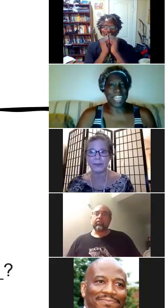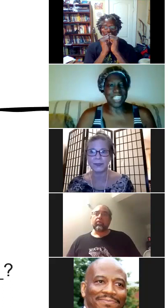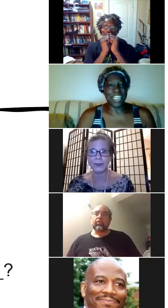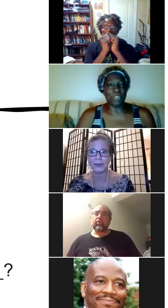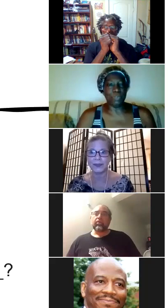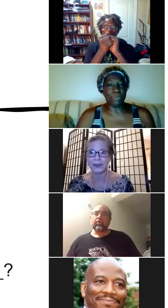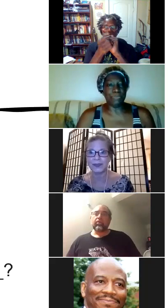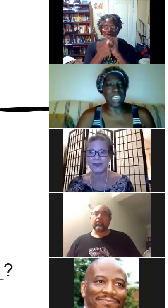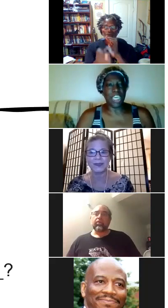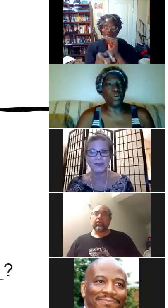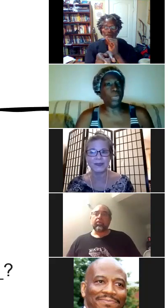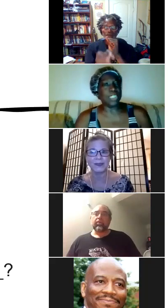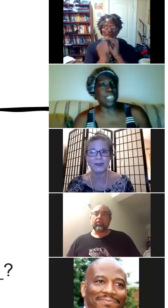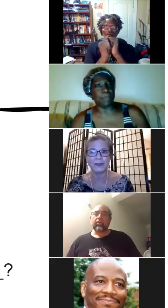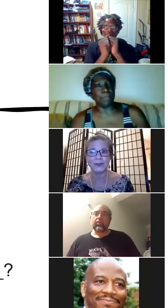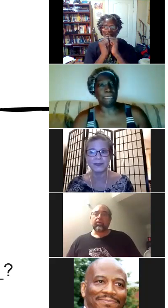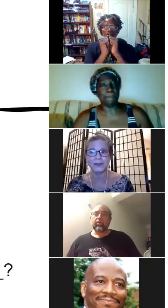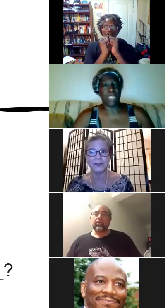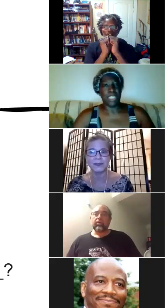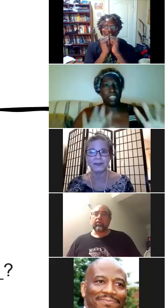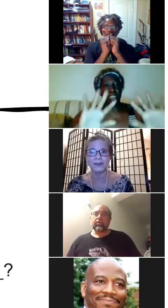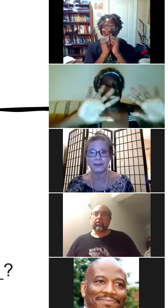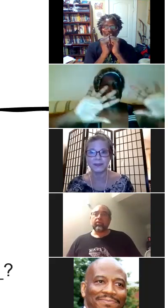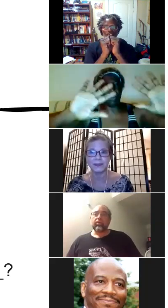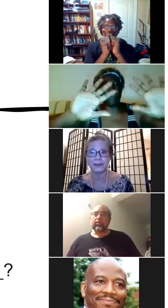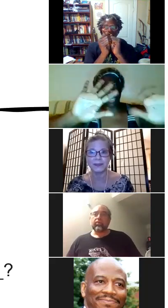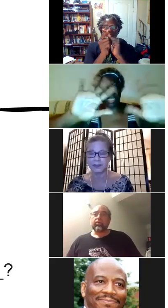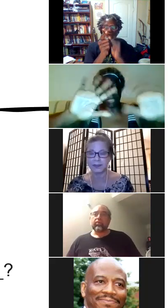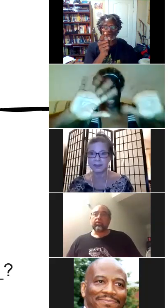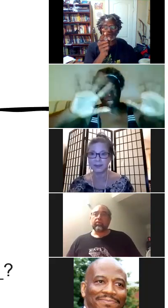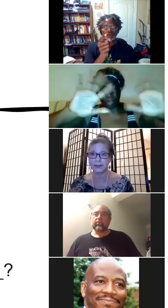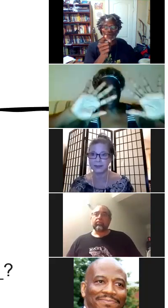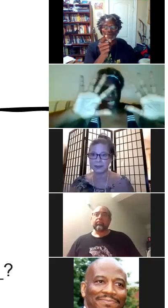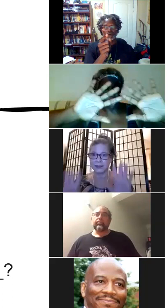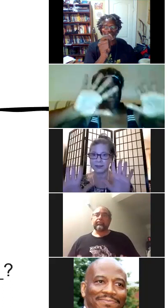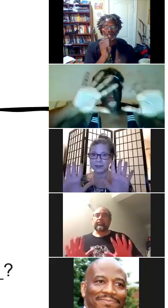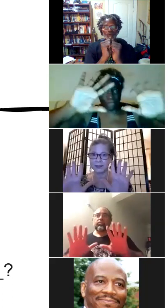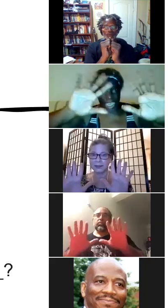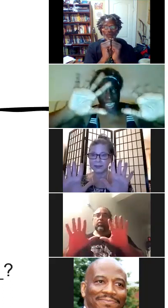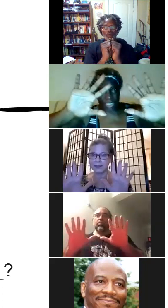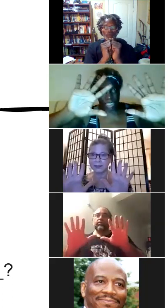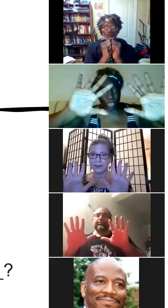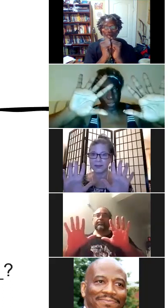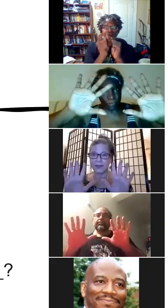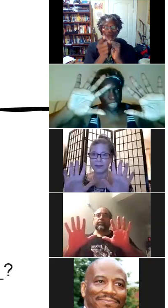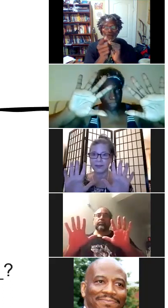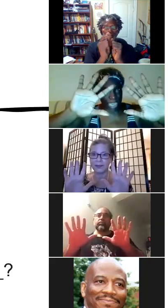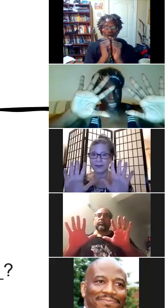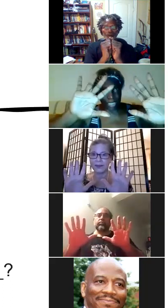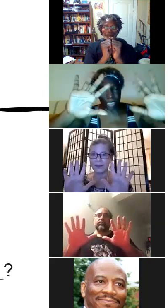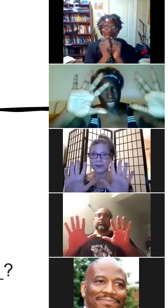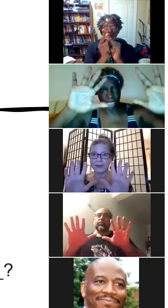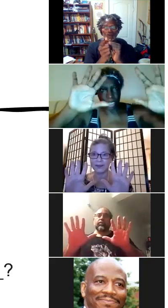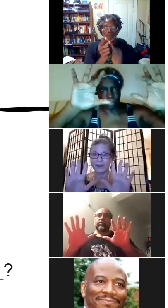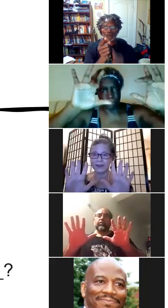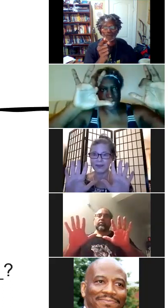All right, the next one would be, what's up? So you take your palm, your 5 hands, both 5